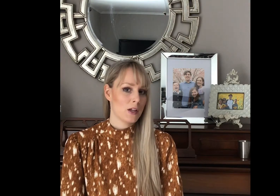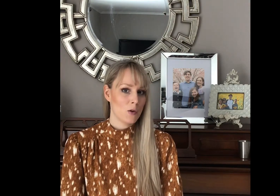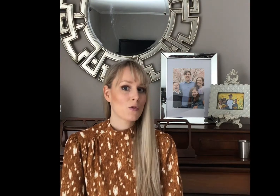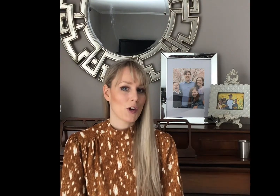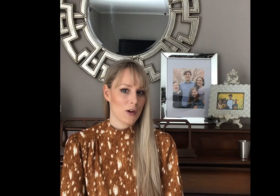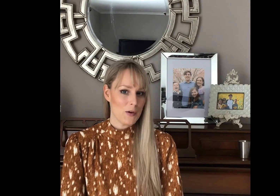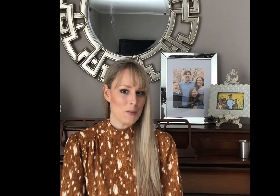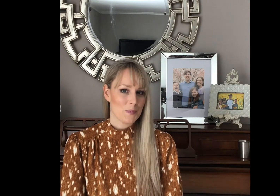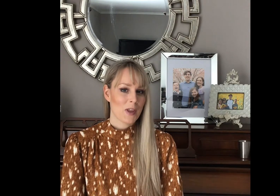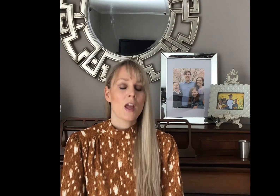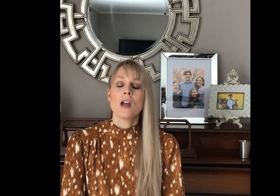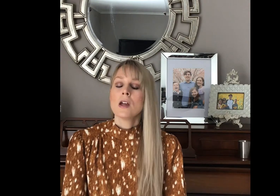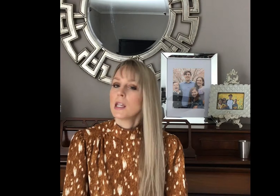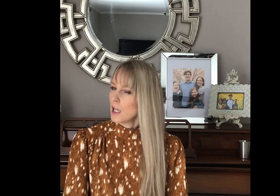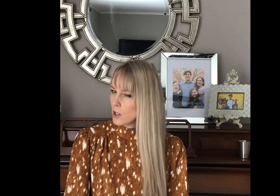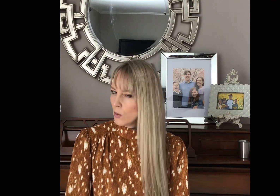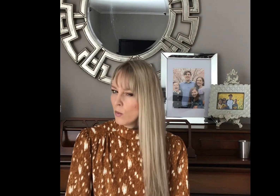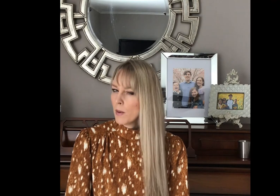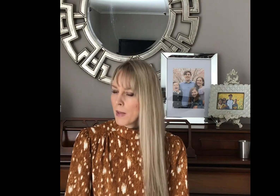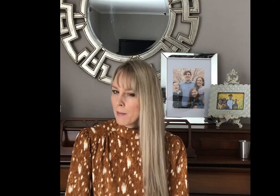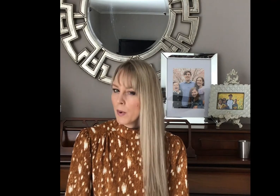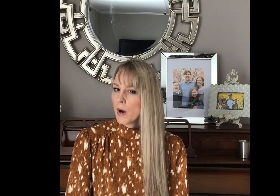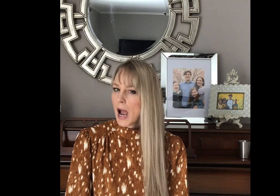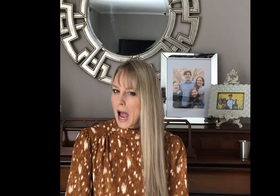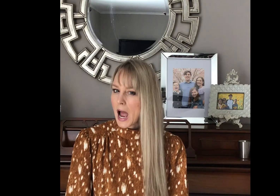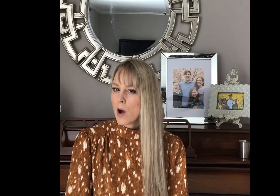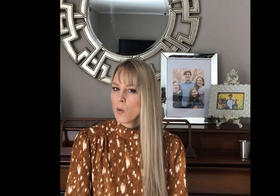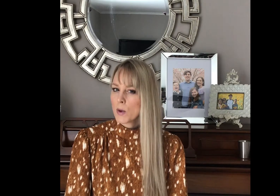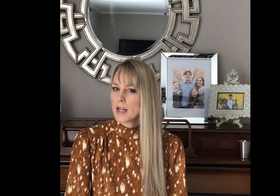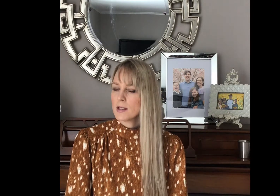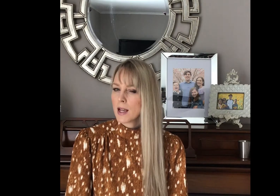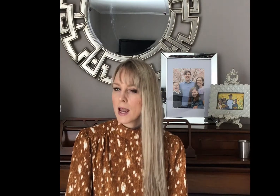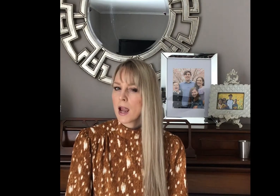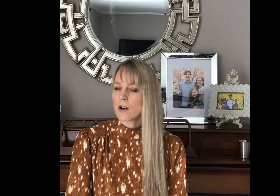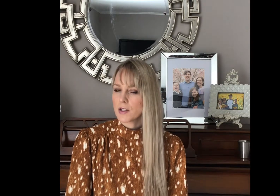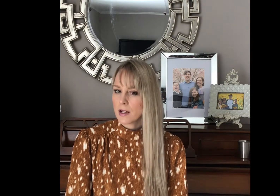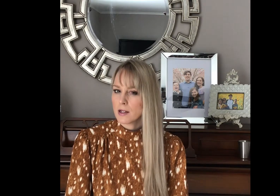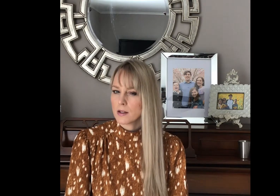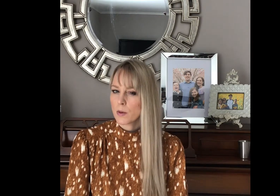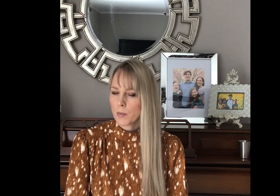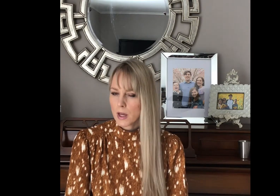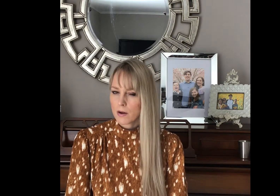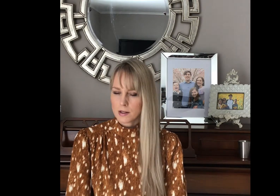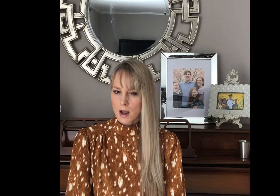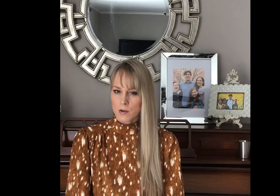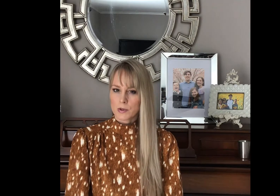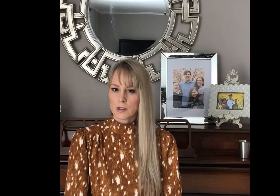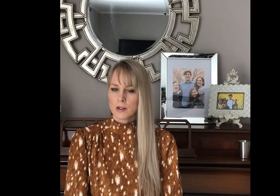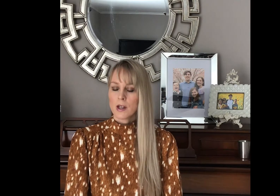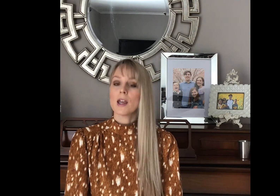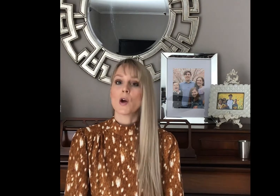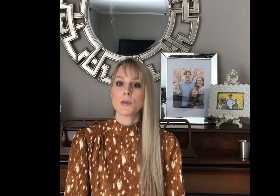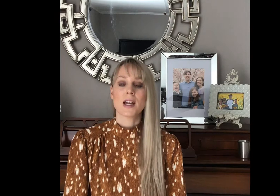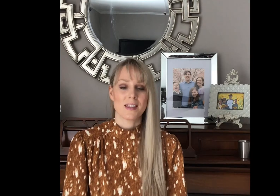for you. Can you remember how we say our sentence when we hear a sound? It goes like